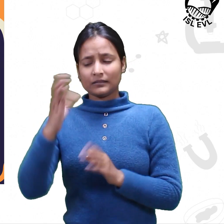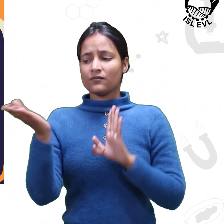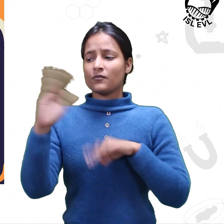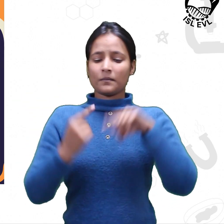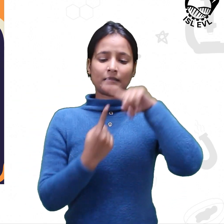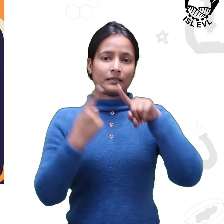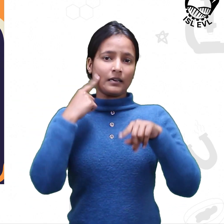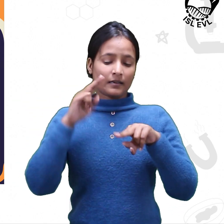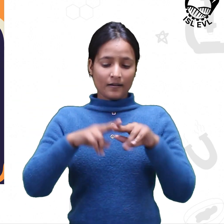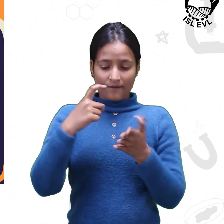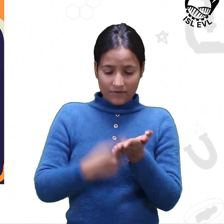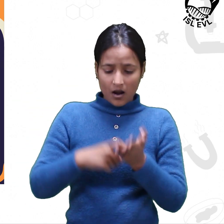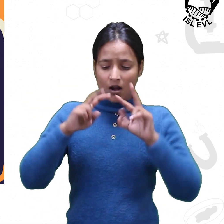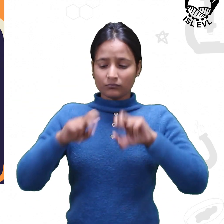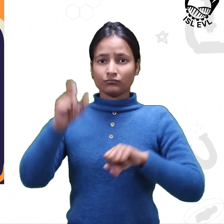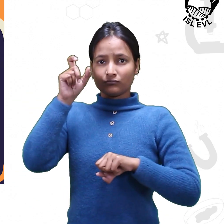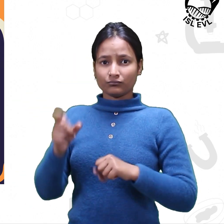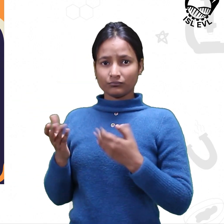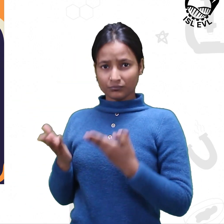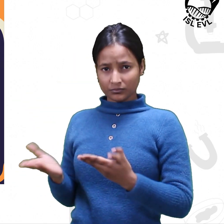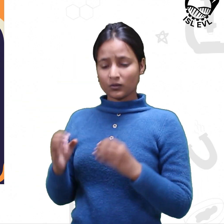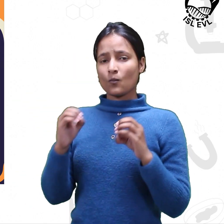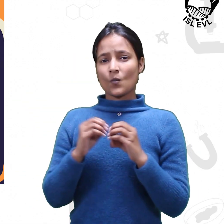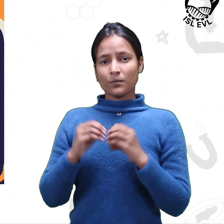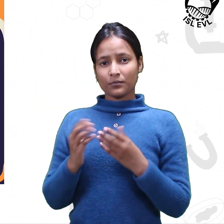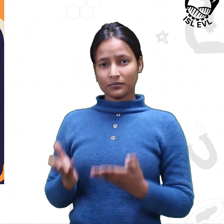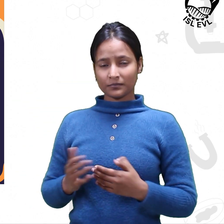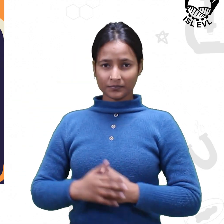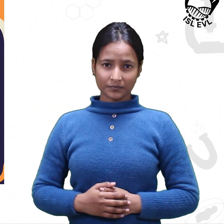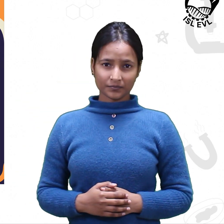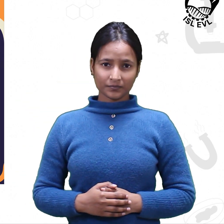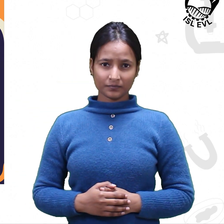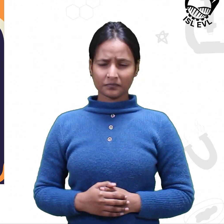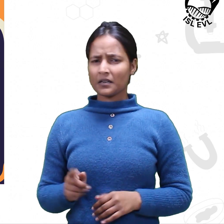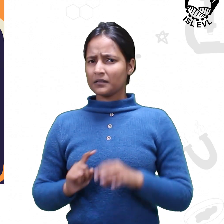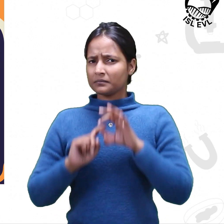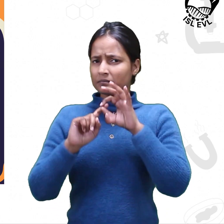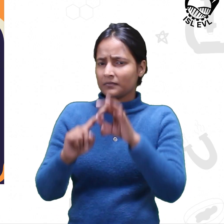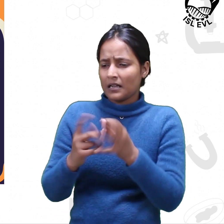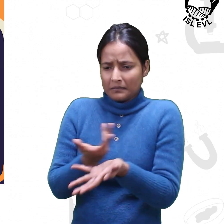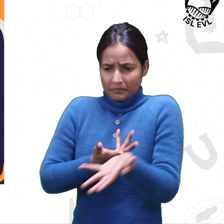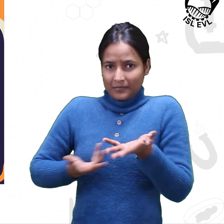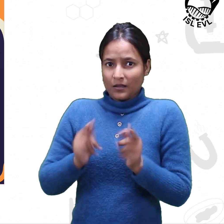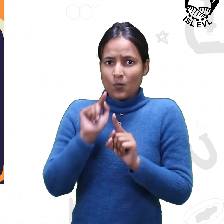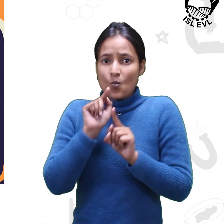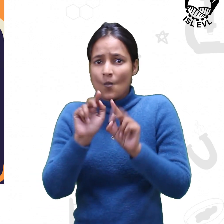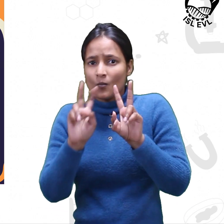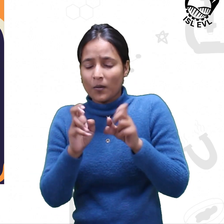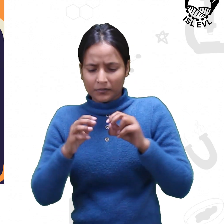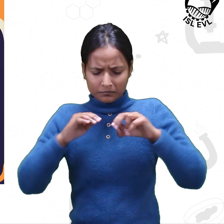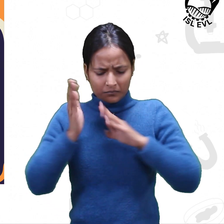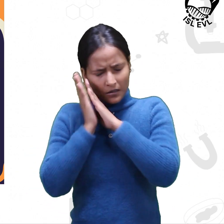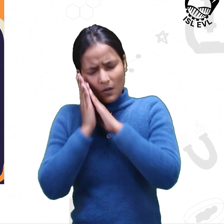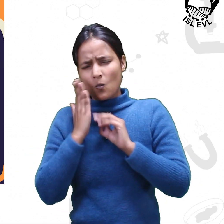Mumbai, chatting with the curious team about what might be happening in our brains when we dream. In the Life